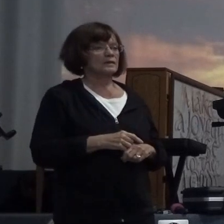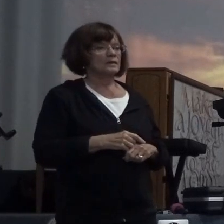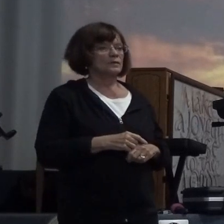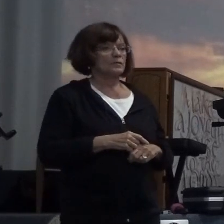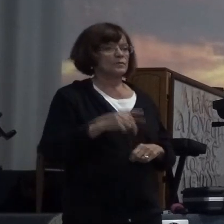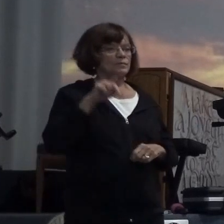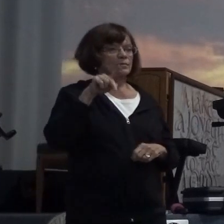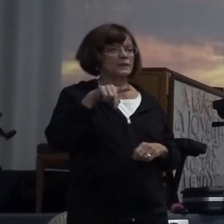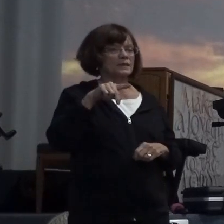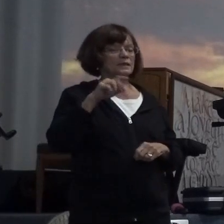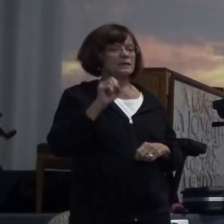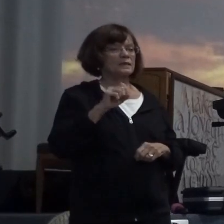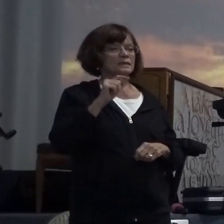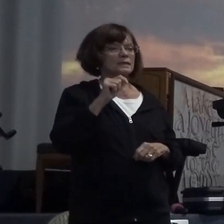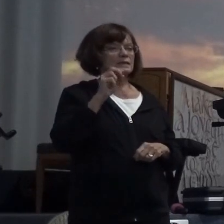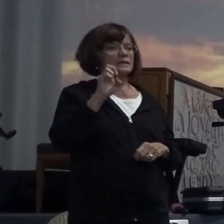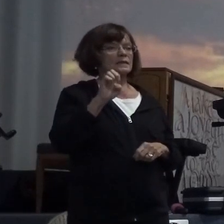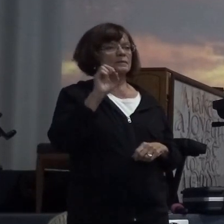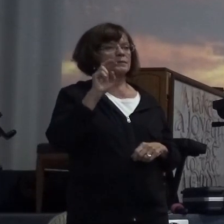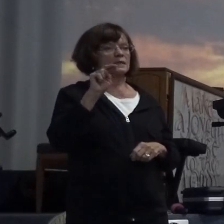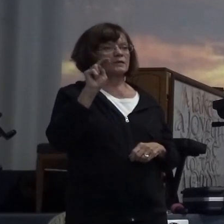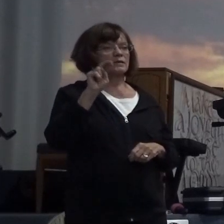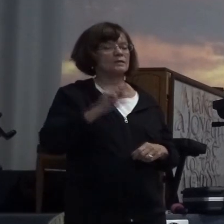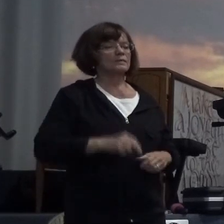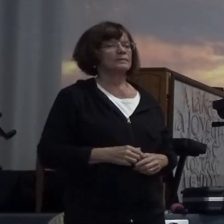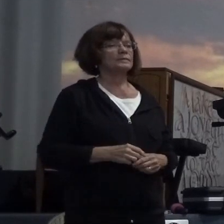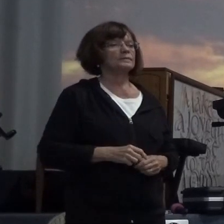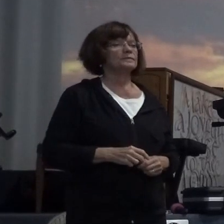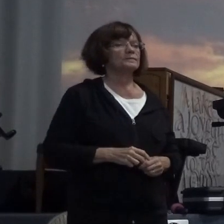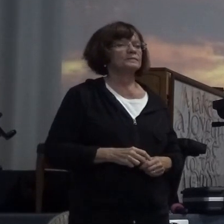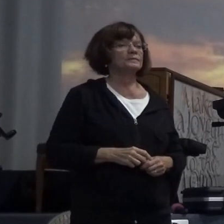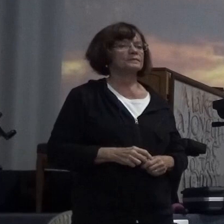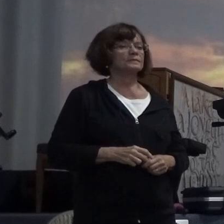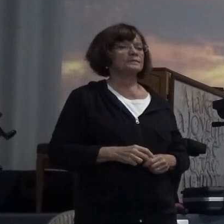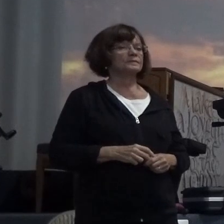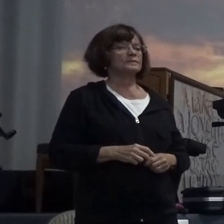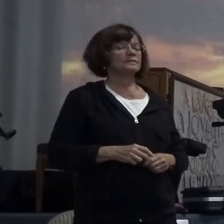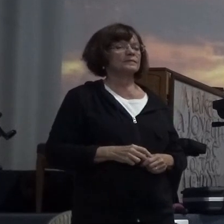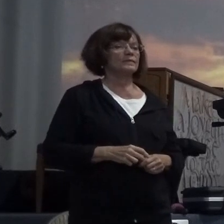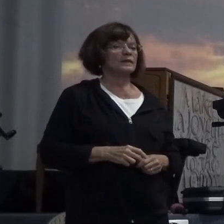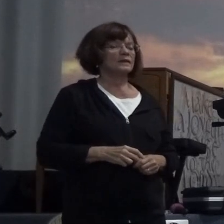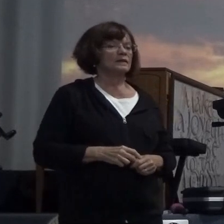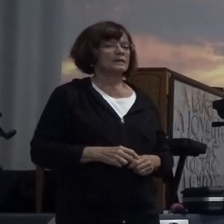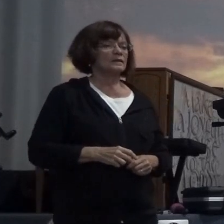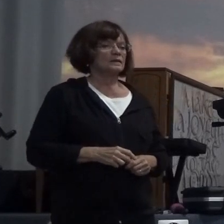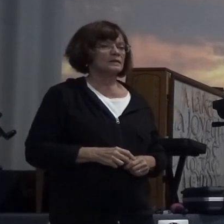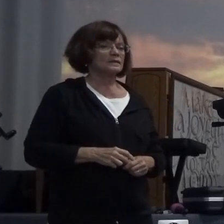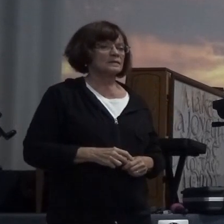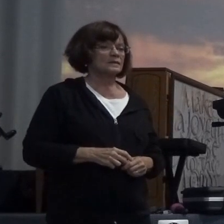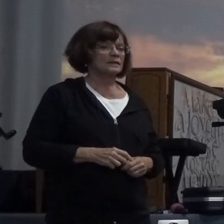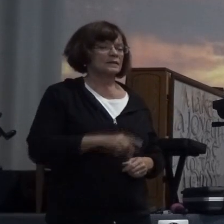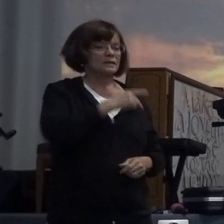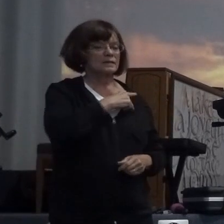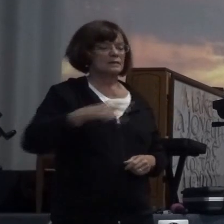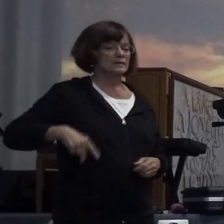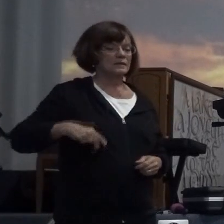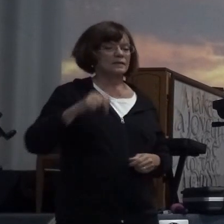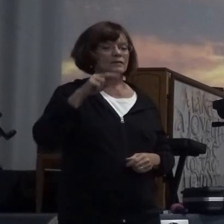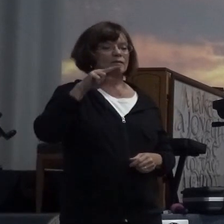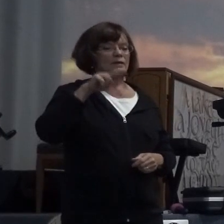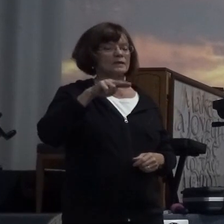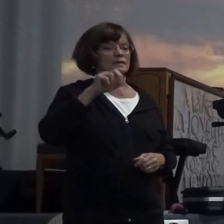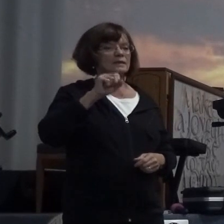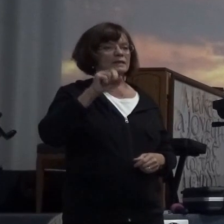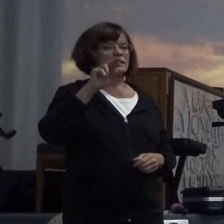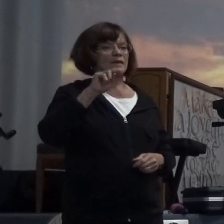is Paul or Peter's dealing with the church, and Nero was persecuting the Christians.